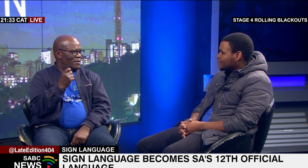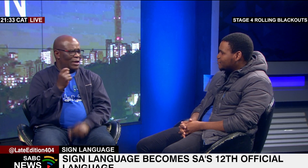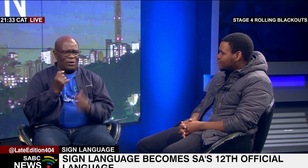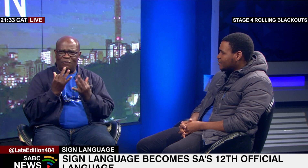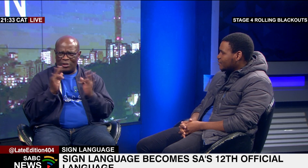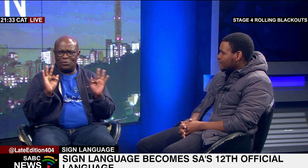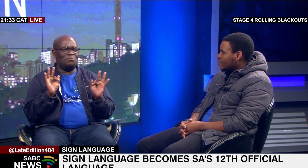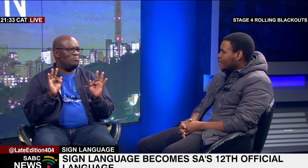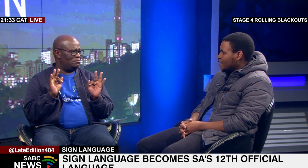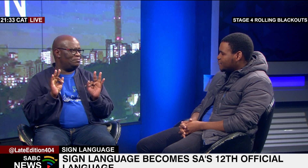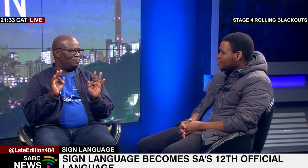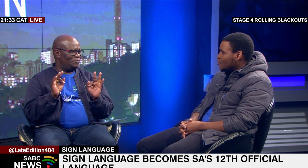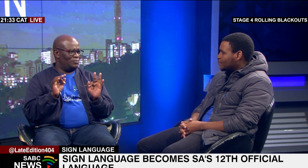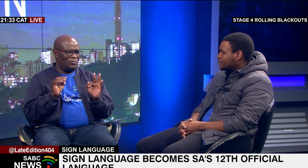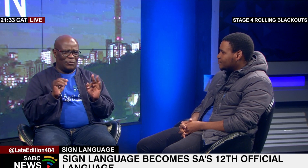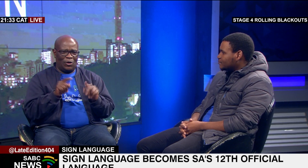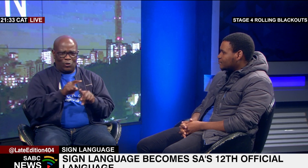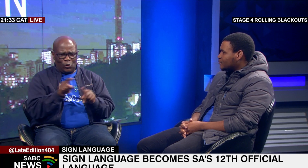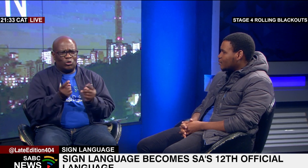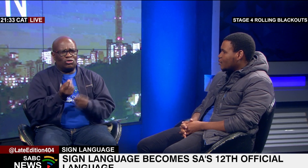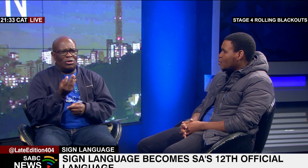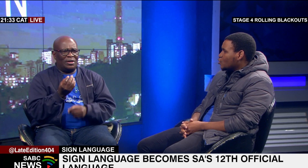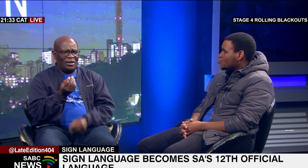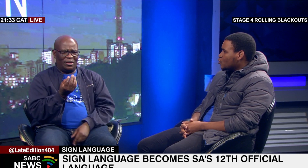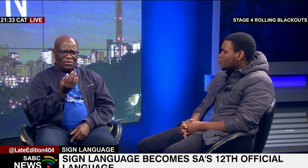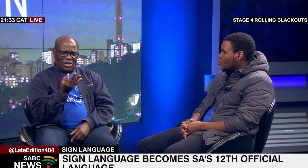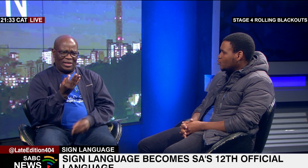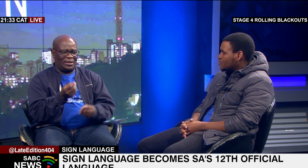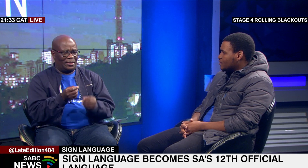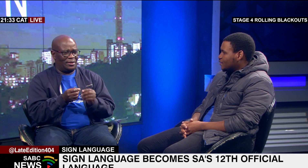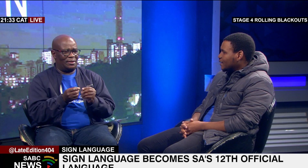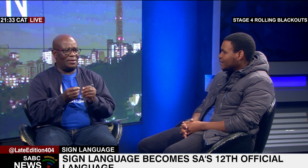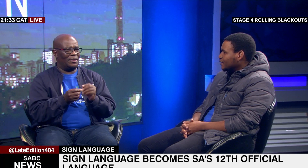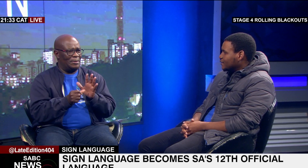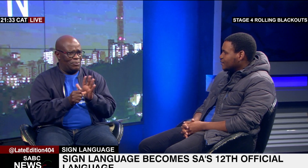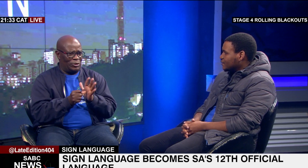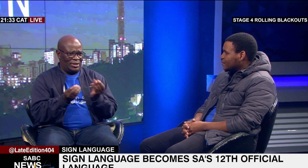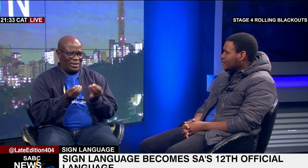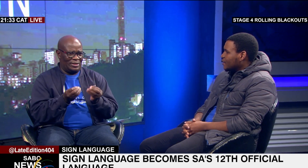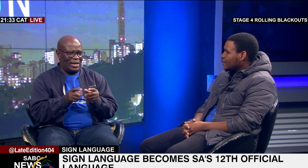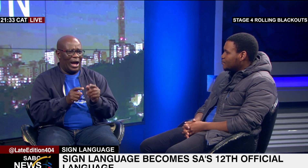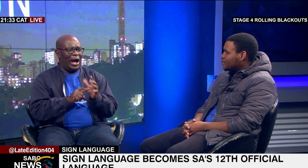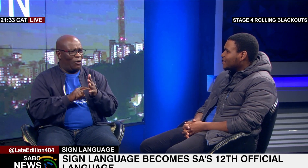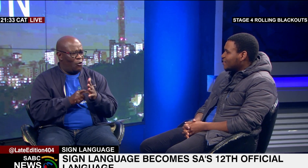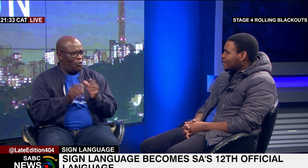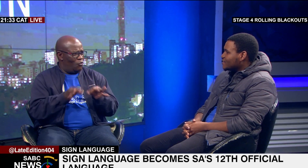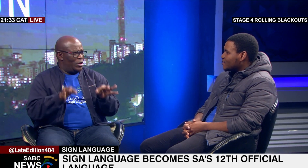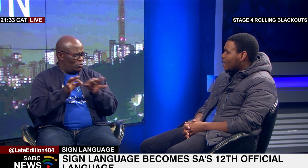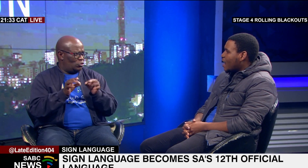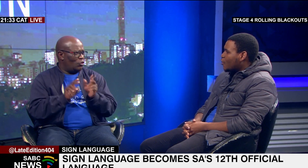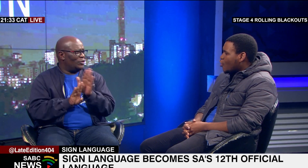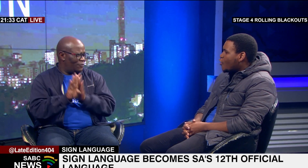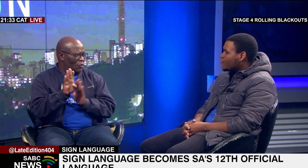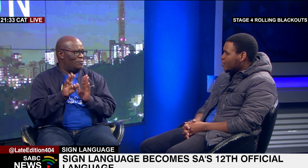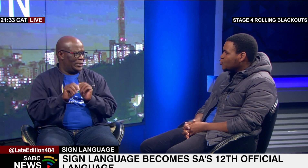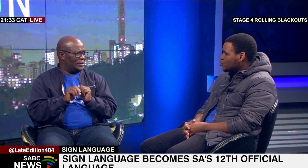self-belief, and freedom. So those three important things are core values